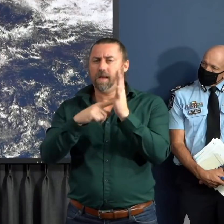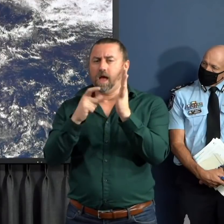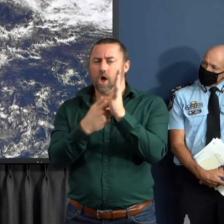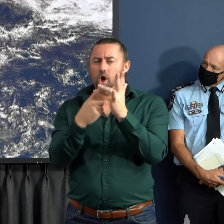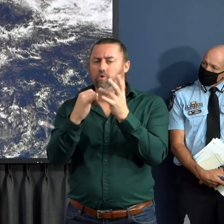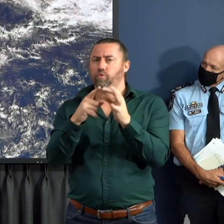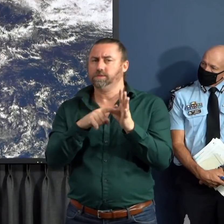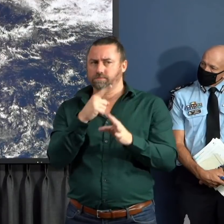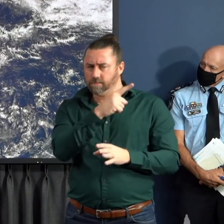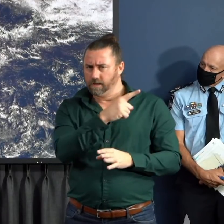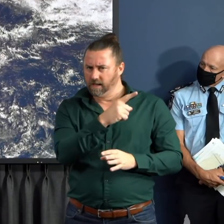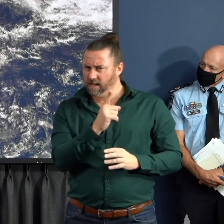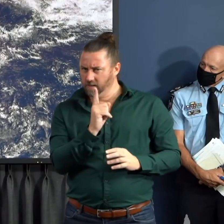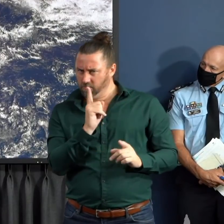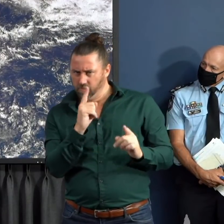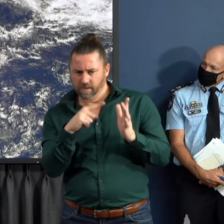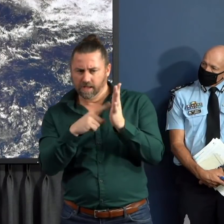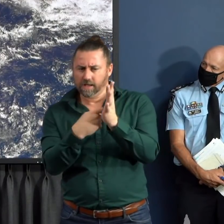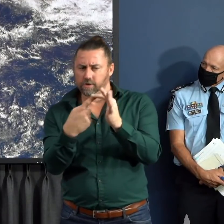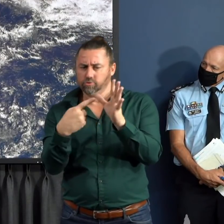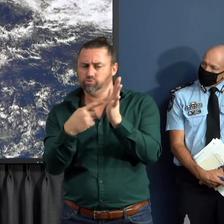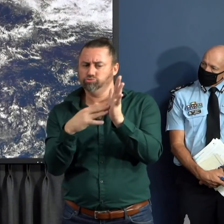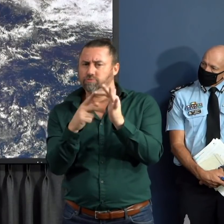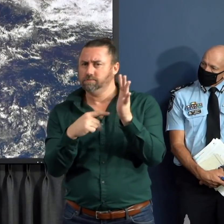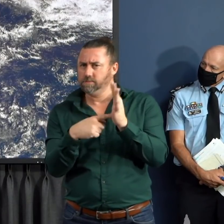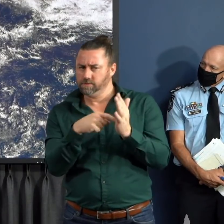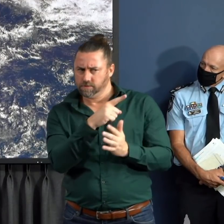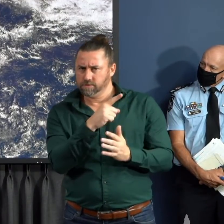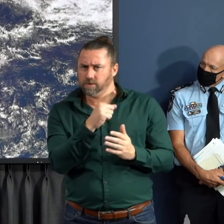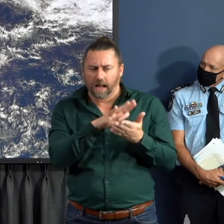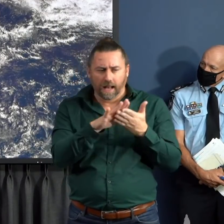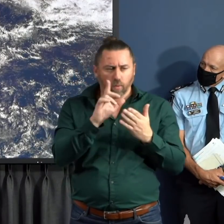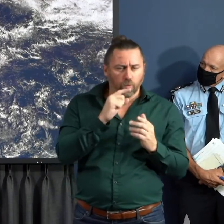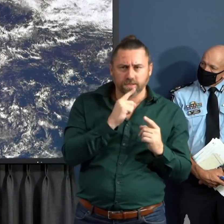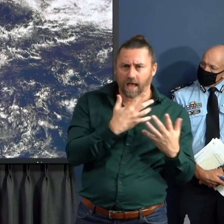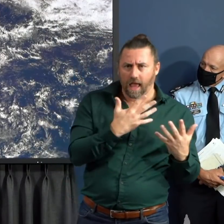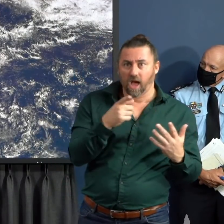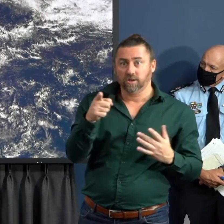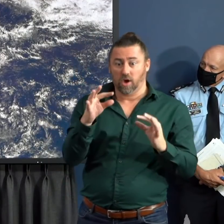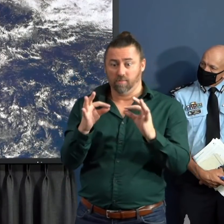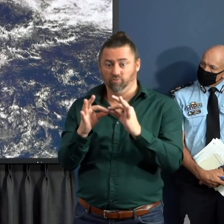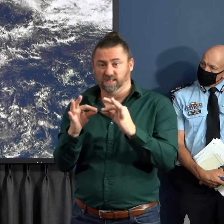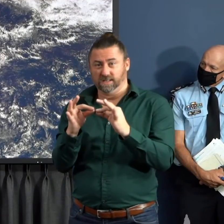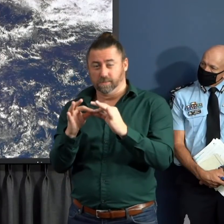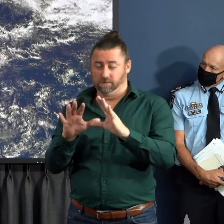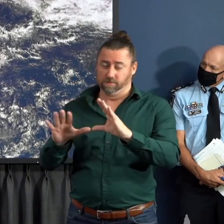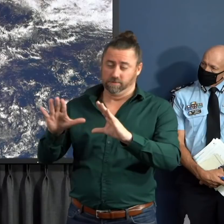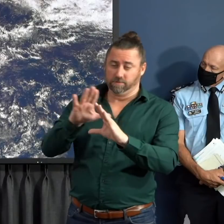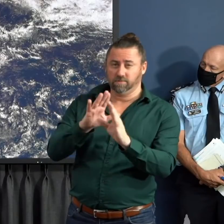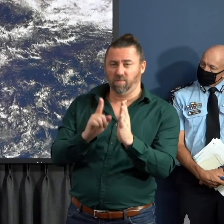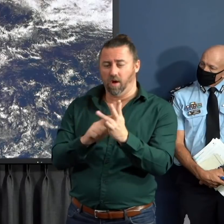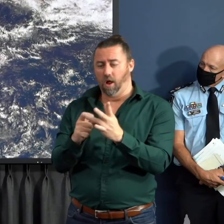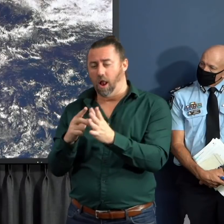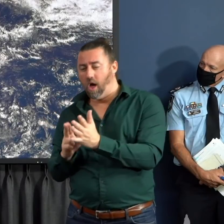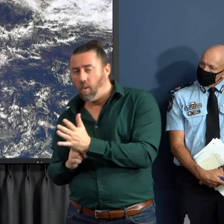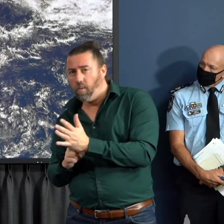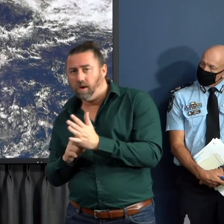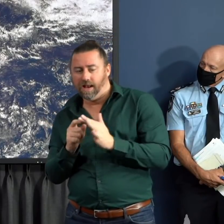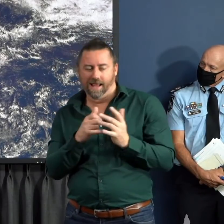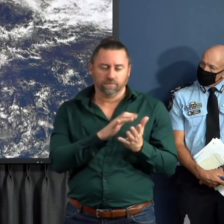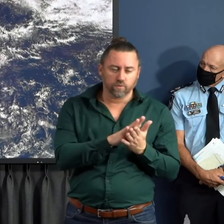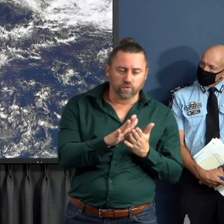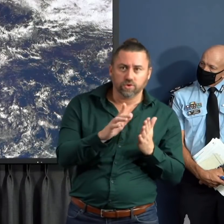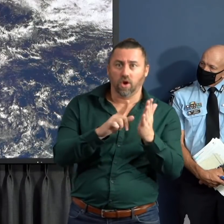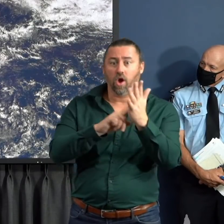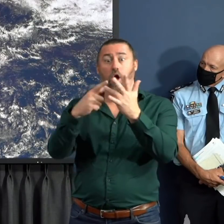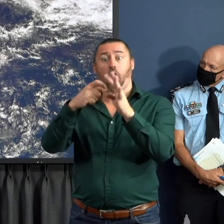If Brisbane residents around the city, as far out as Logan, Ipswich, Moreton Bay and Lockyer